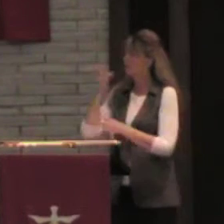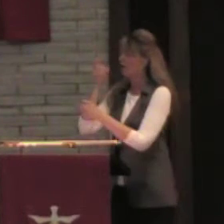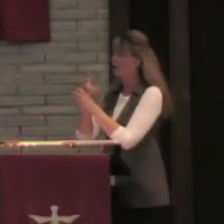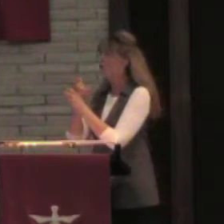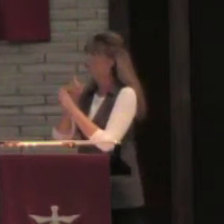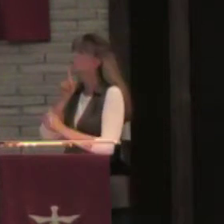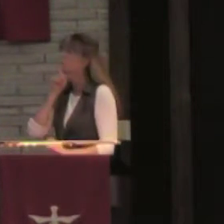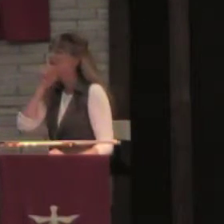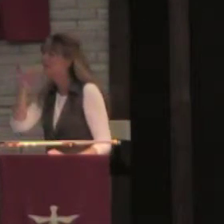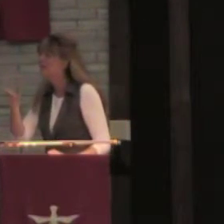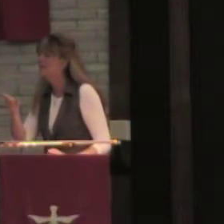it.